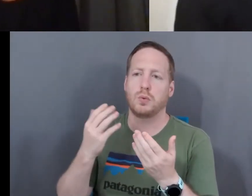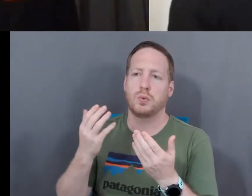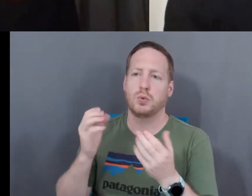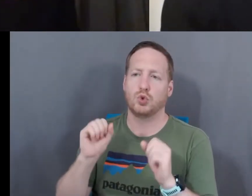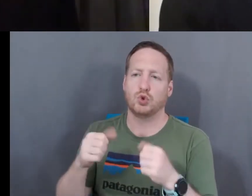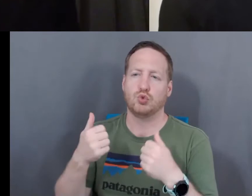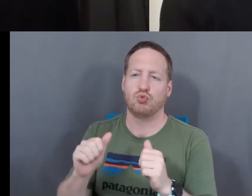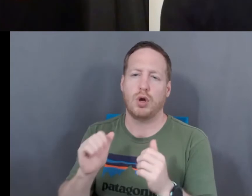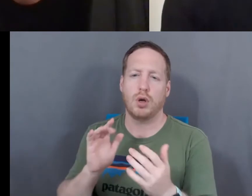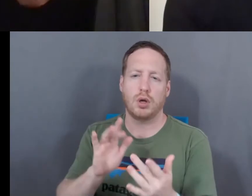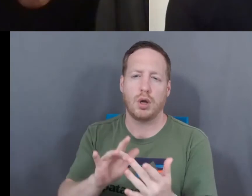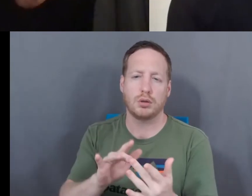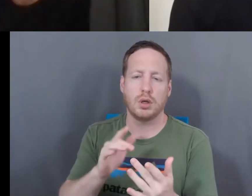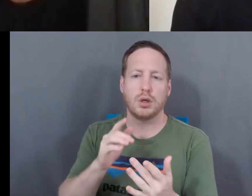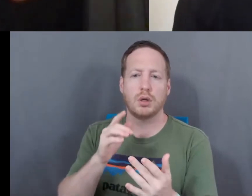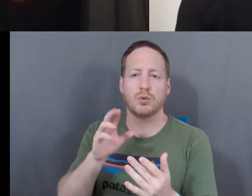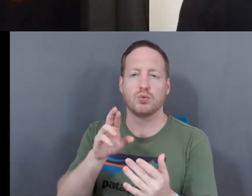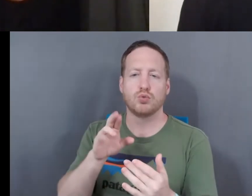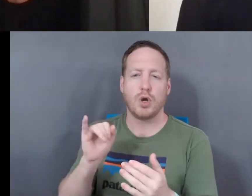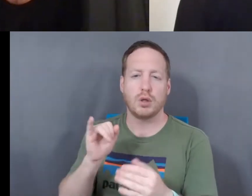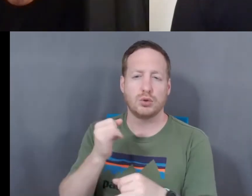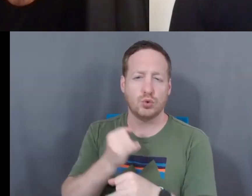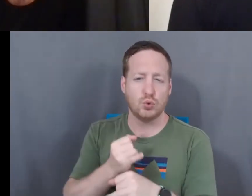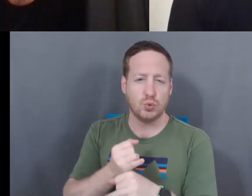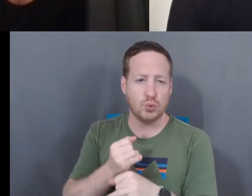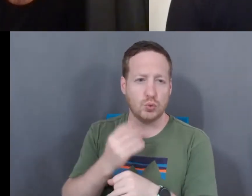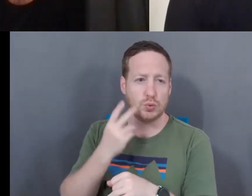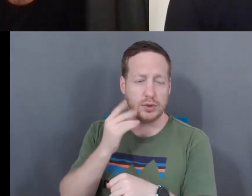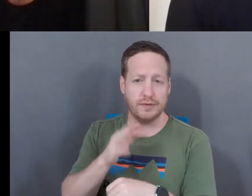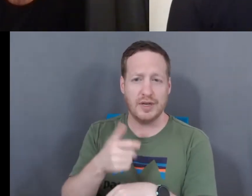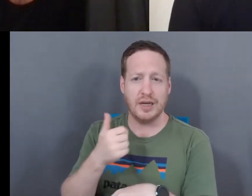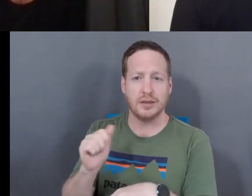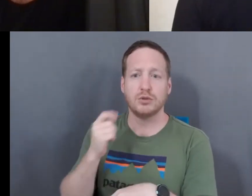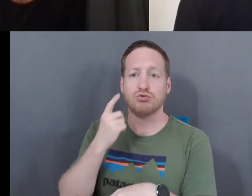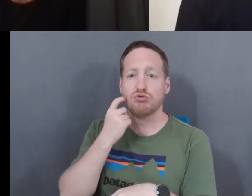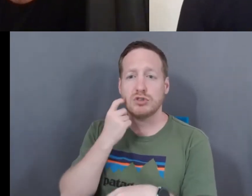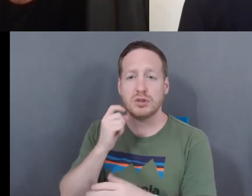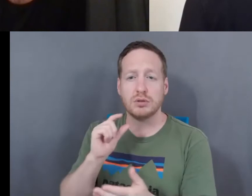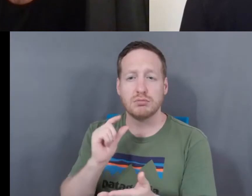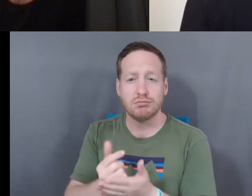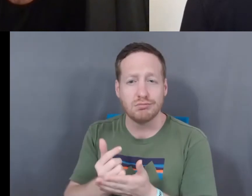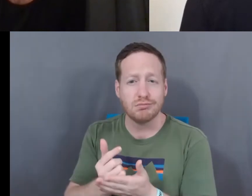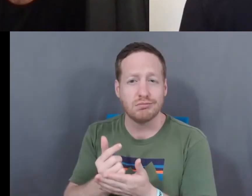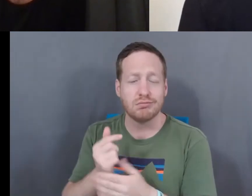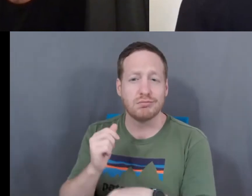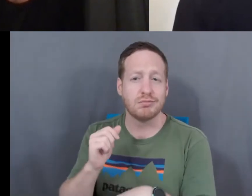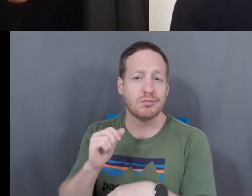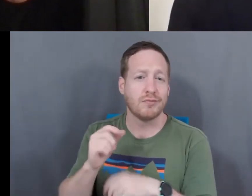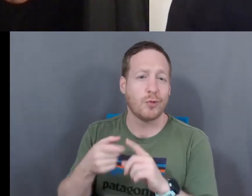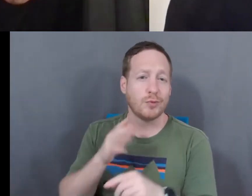about how we could go about recruiting. Like if we went to the Rhode Island School for the Deaf, there might be a recent